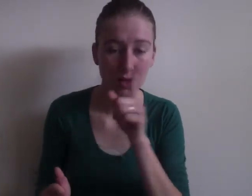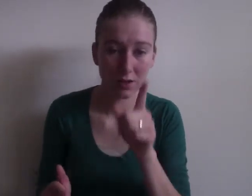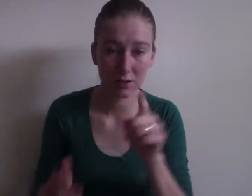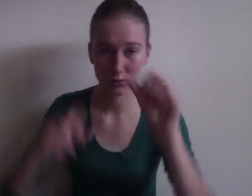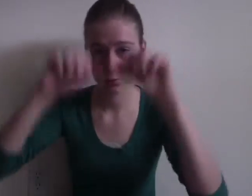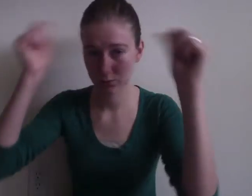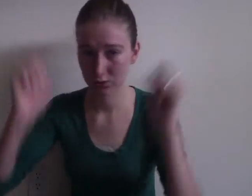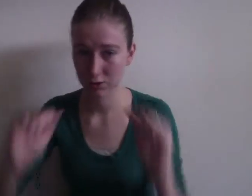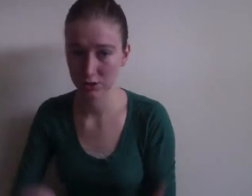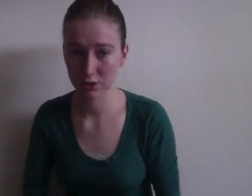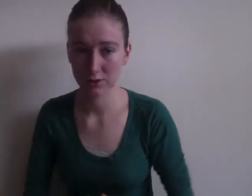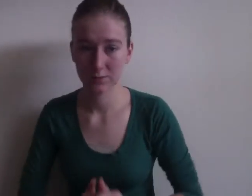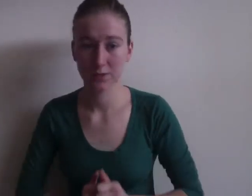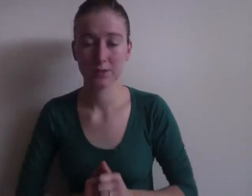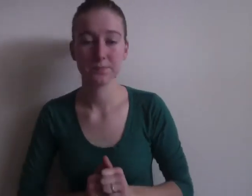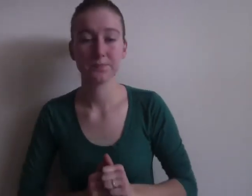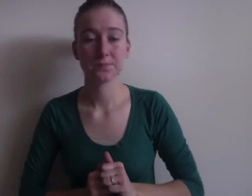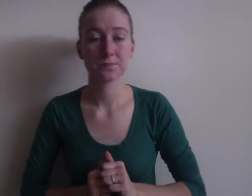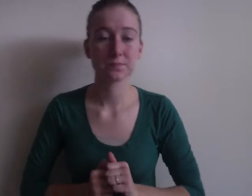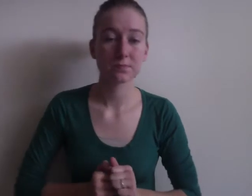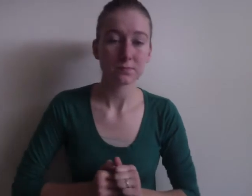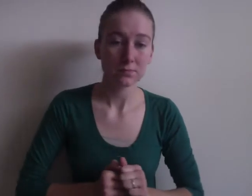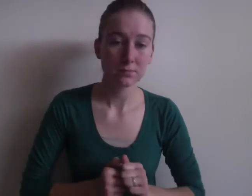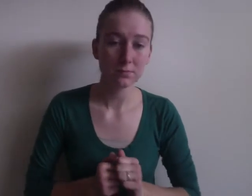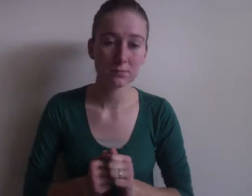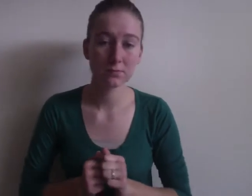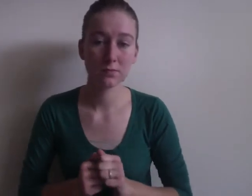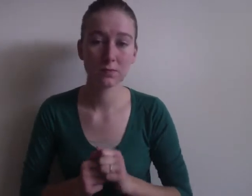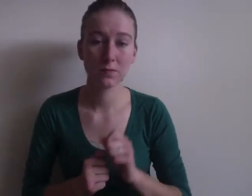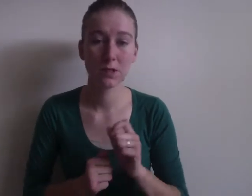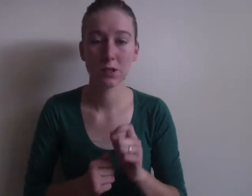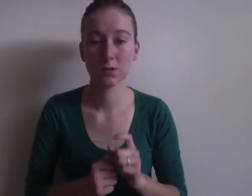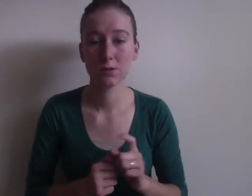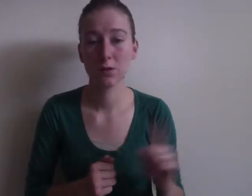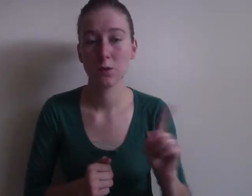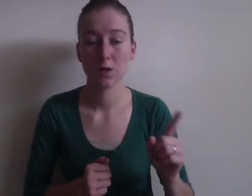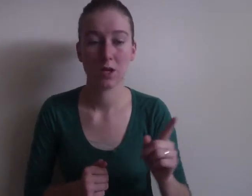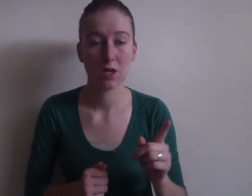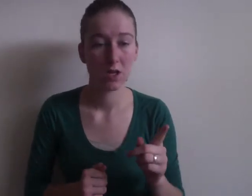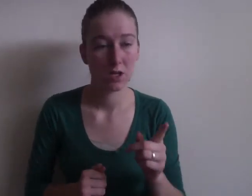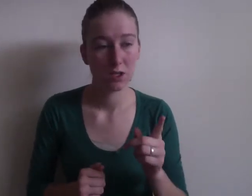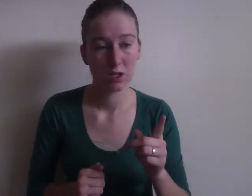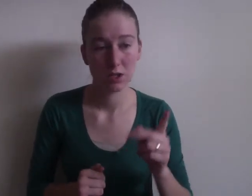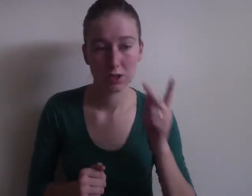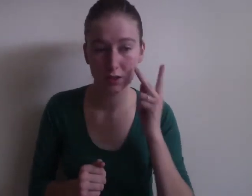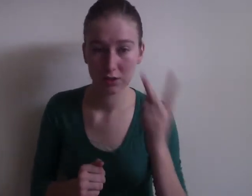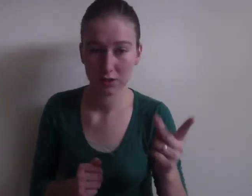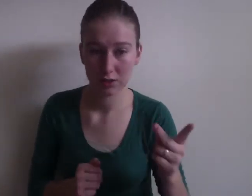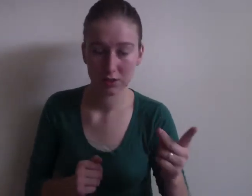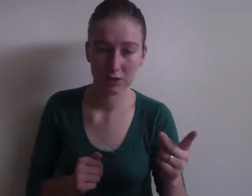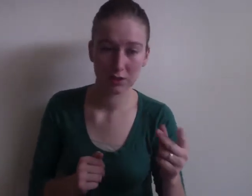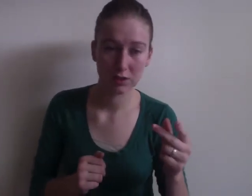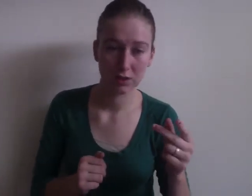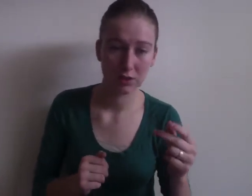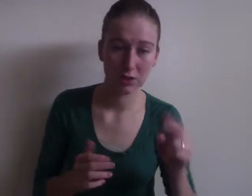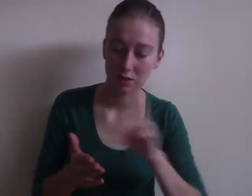Yeah, okay, but when we're looking at artwork, there's a special word. Like Pablo Picasso, when he would show a person's face and he would show it from